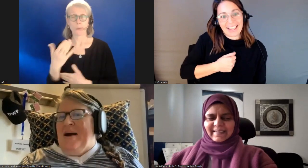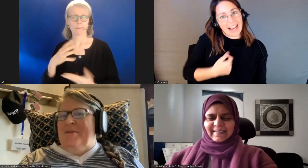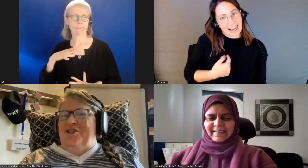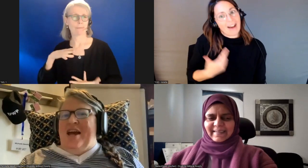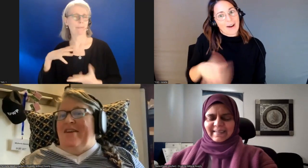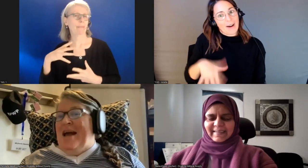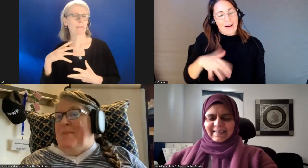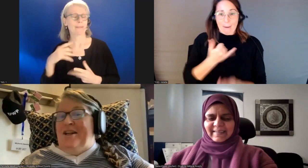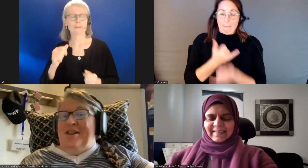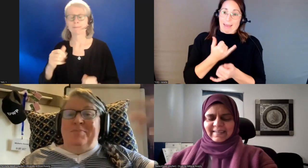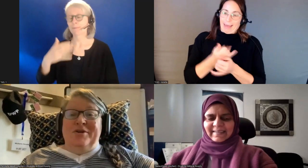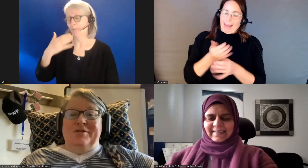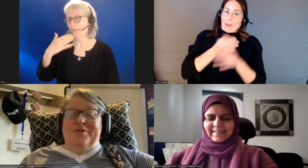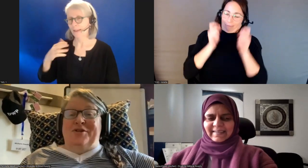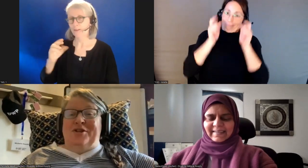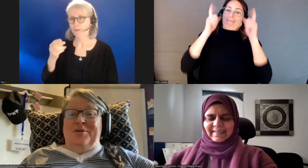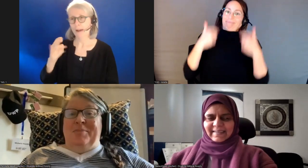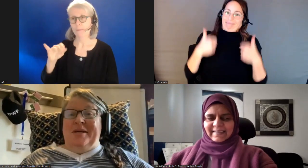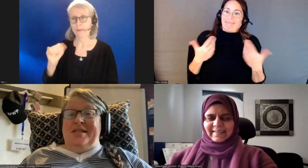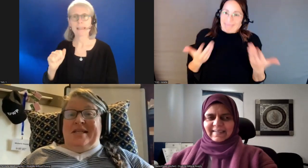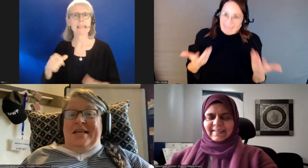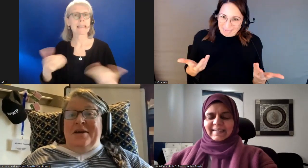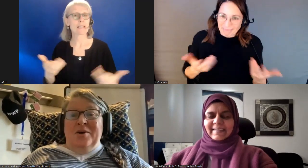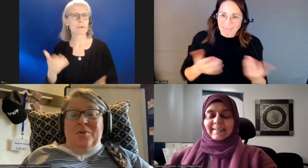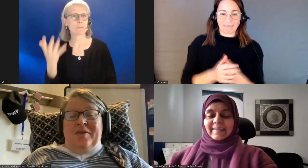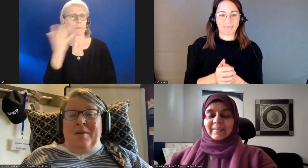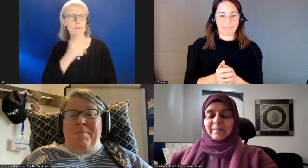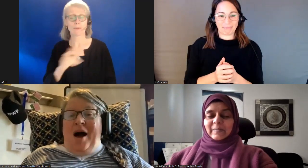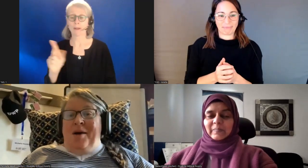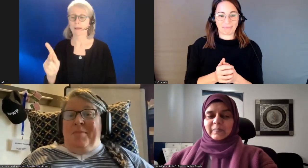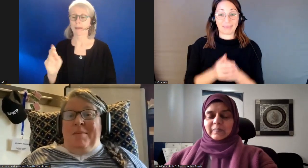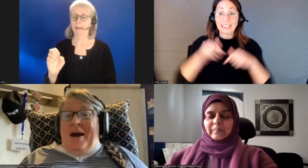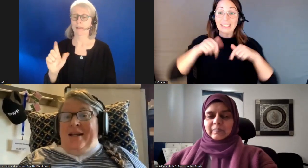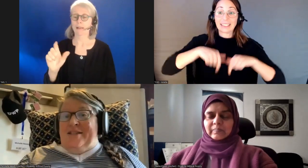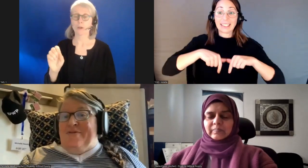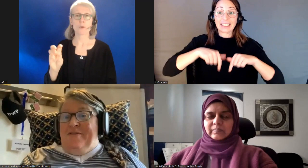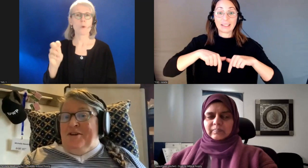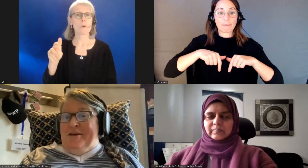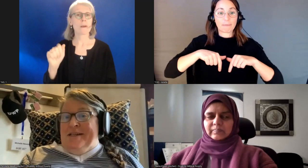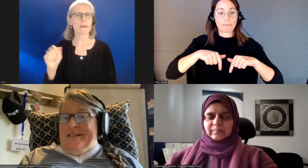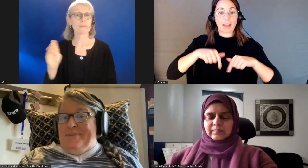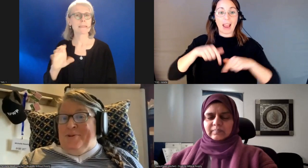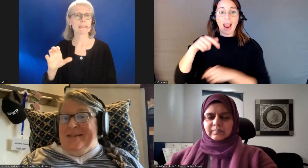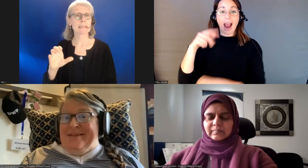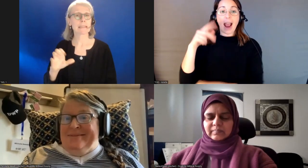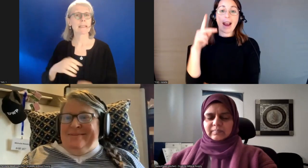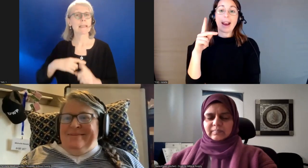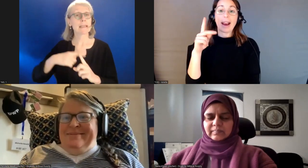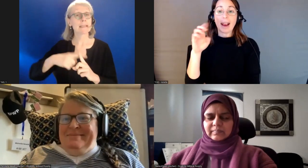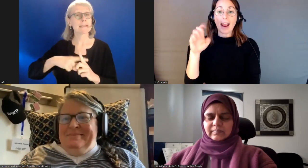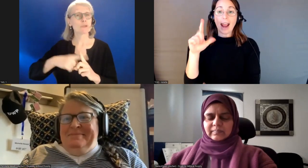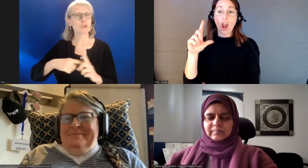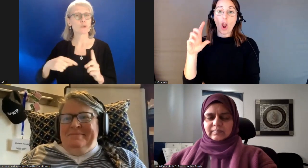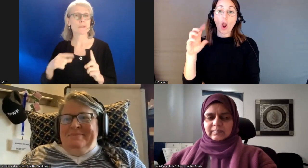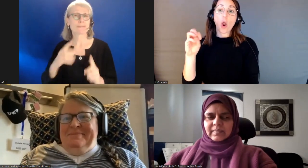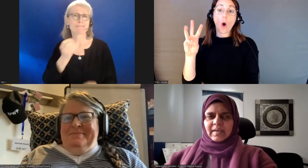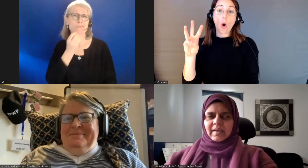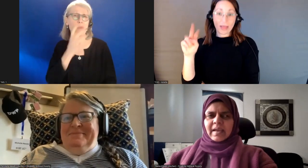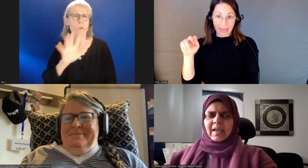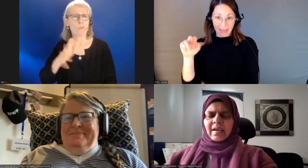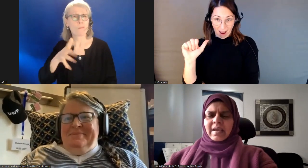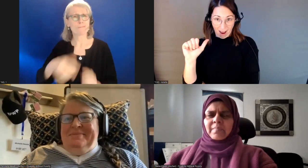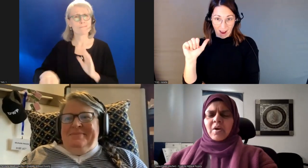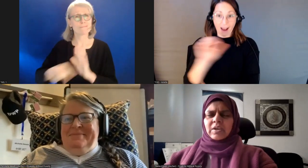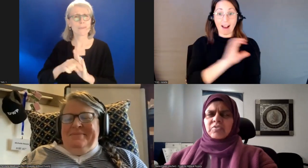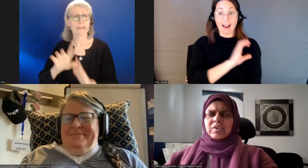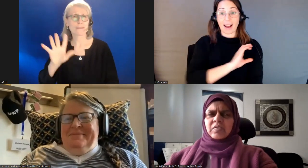Rabia. So I'm the chair, and I'm in beautiful Kelowna, BC, with a balmy -5 degrees this morning.